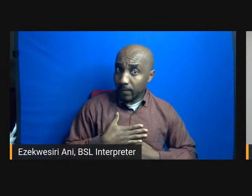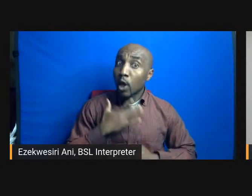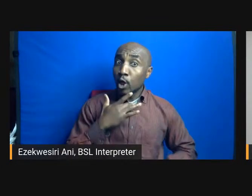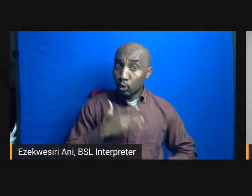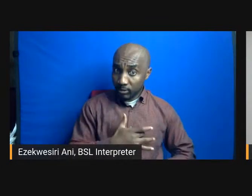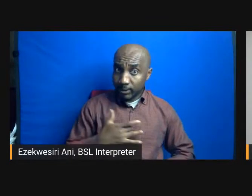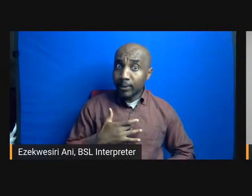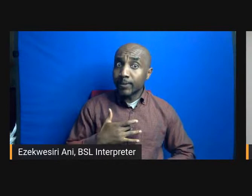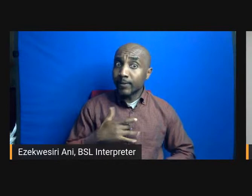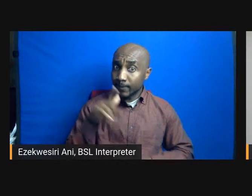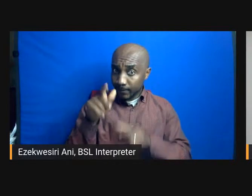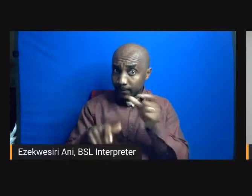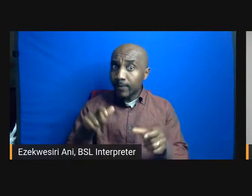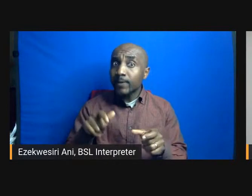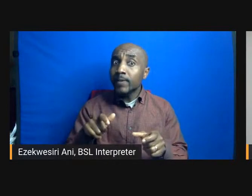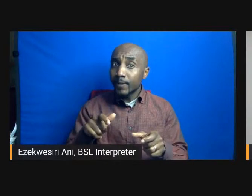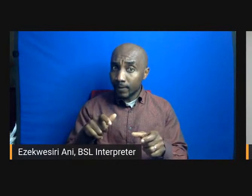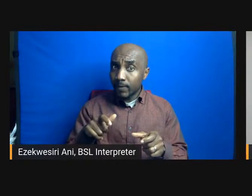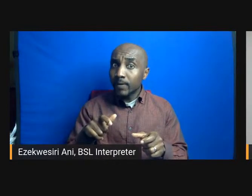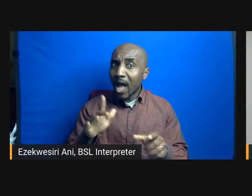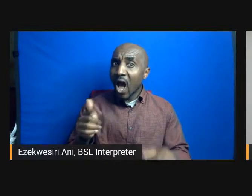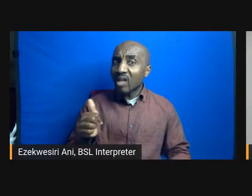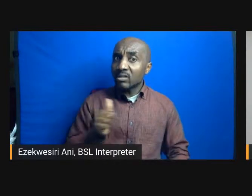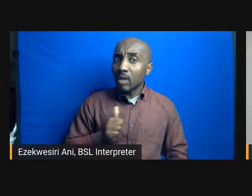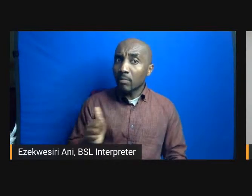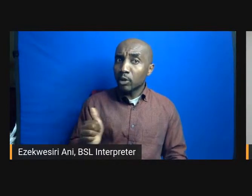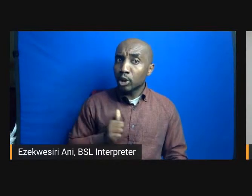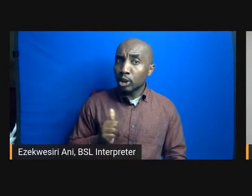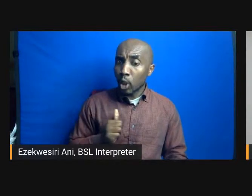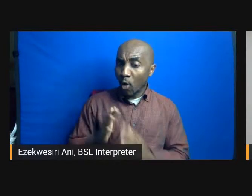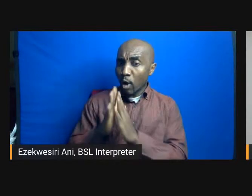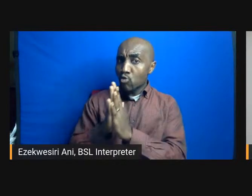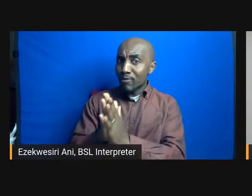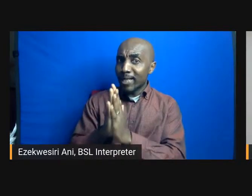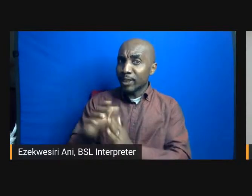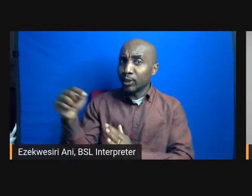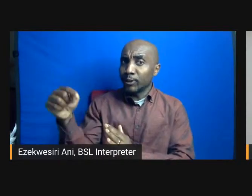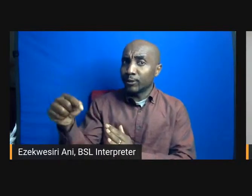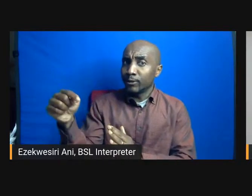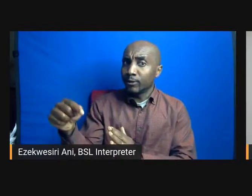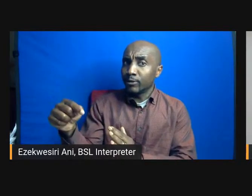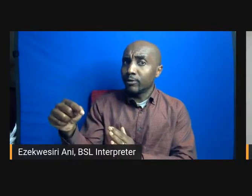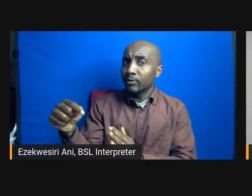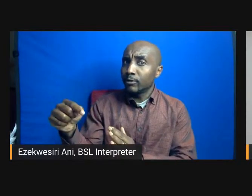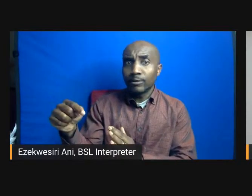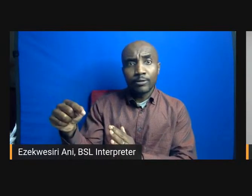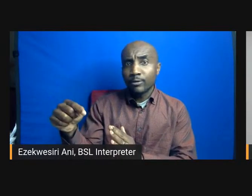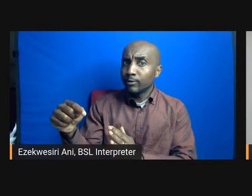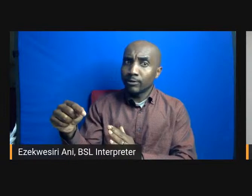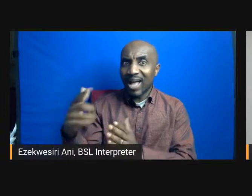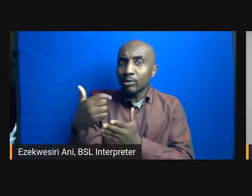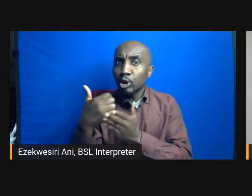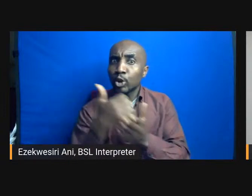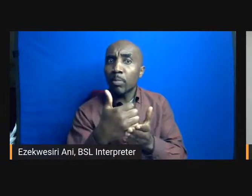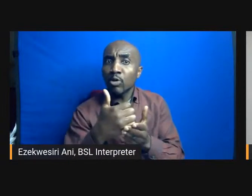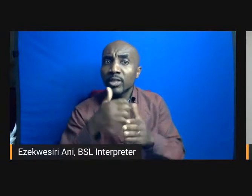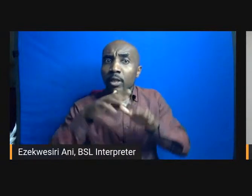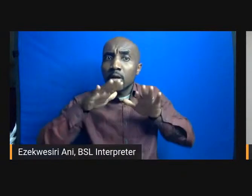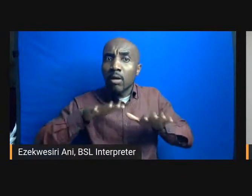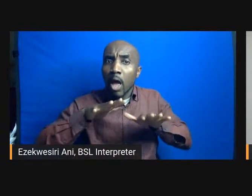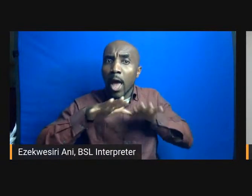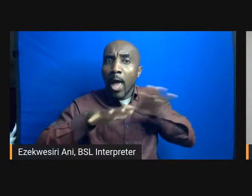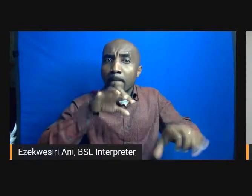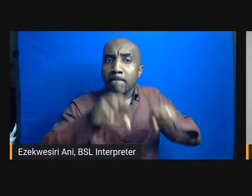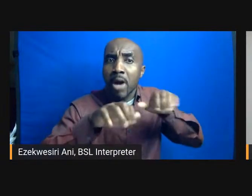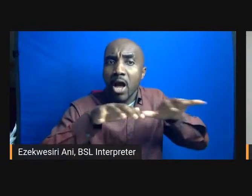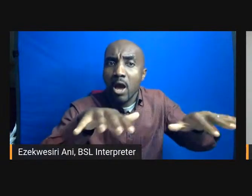Christianity has been shaped by the assumptions of a religion that has propped up empire. What